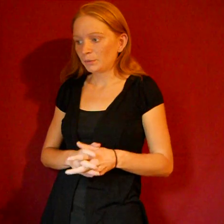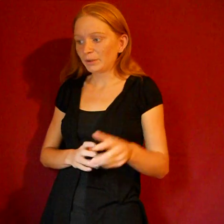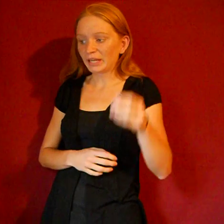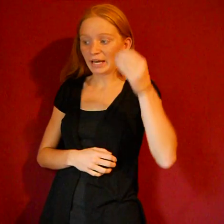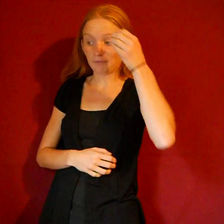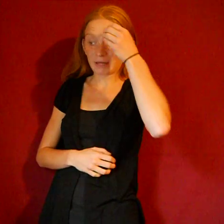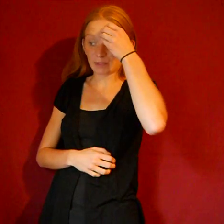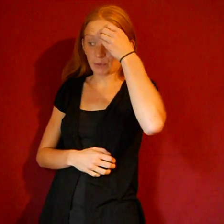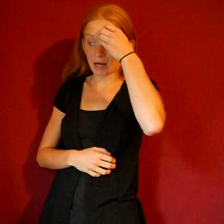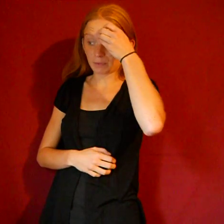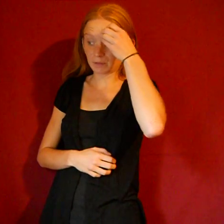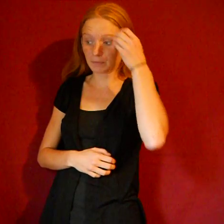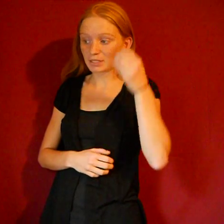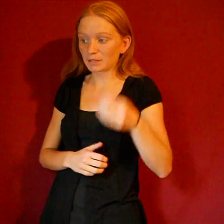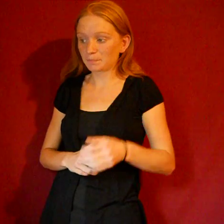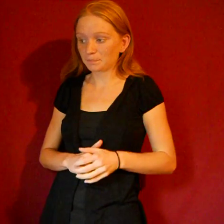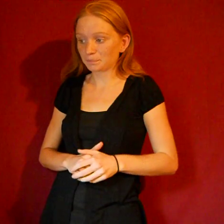Really, I have many problems.